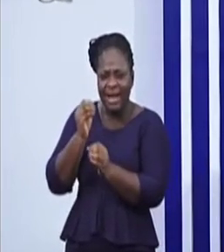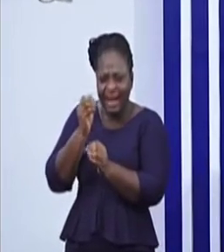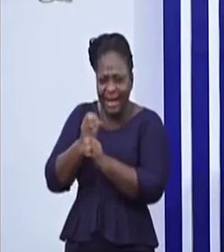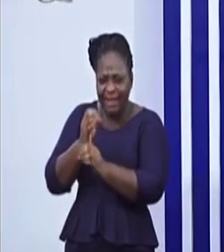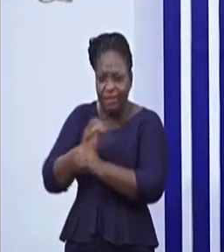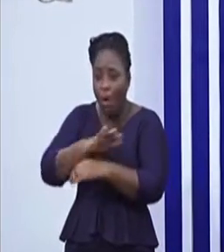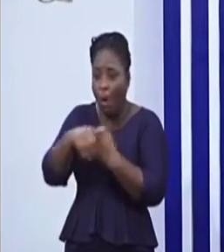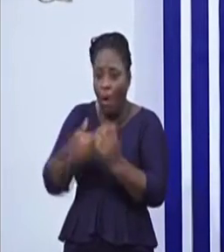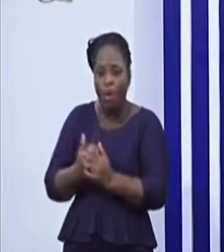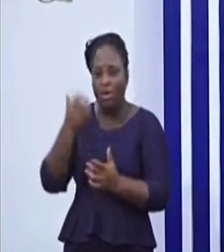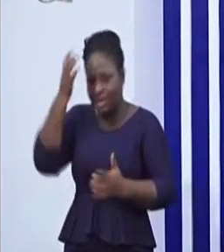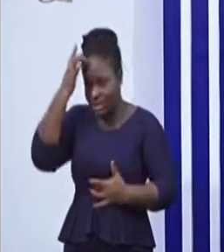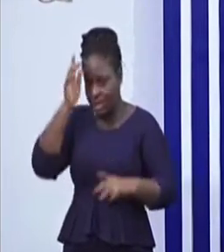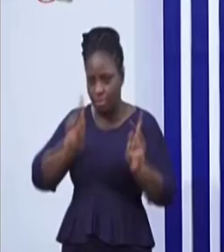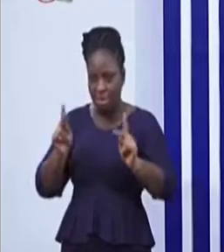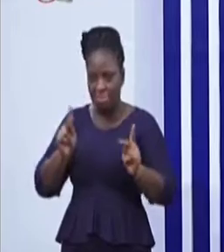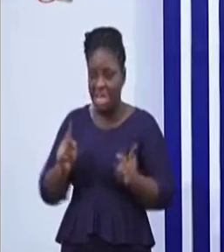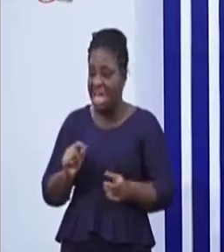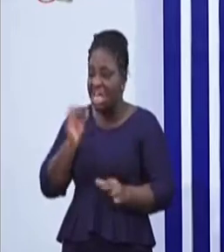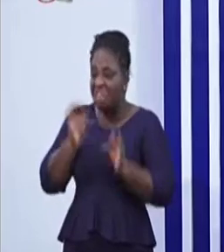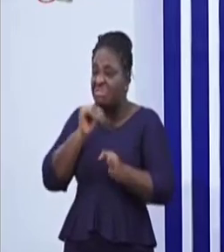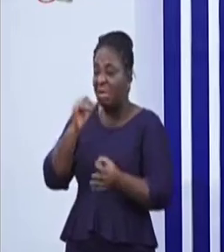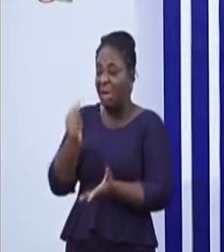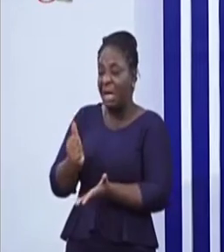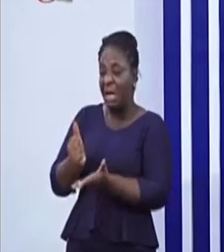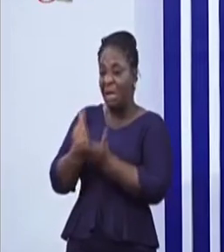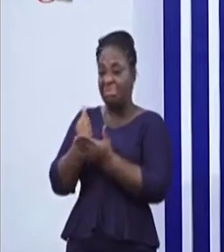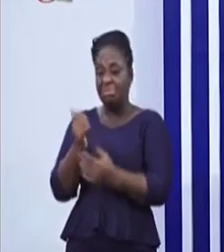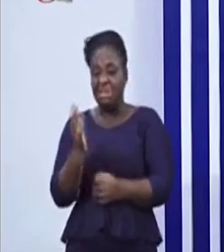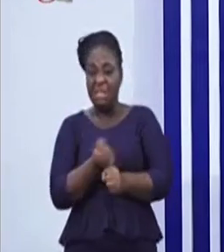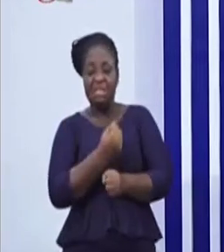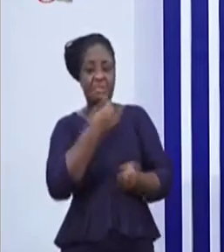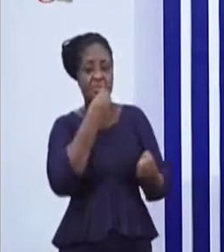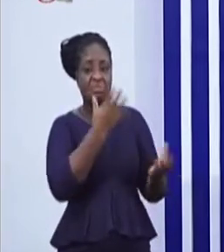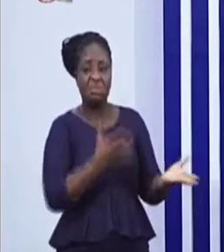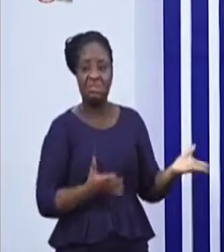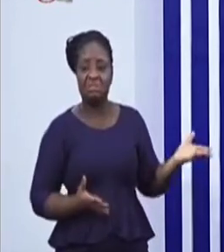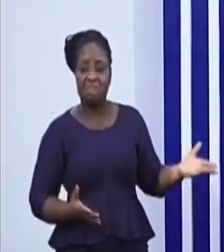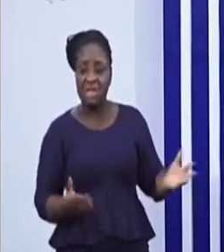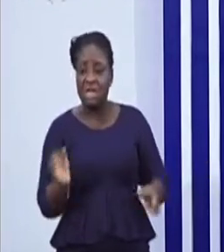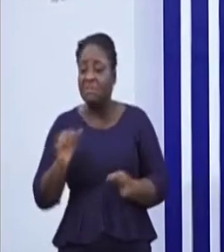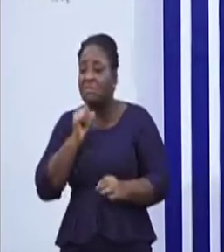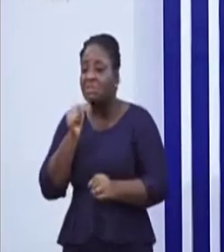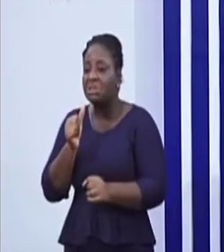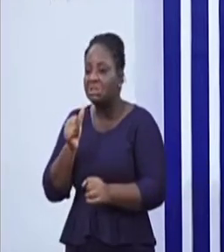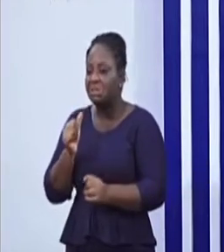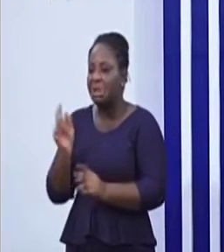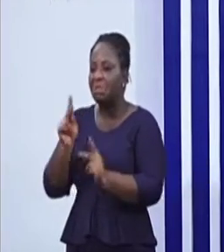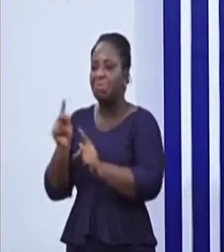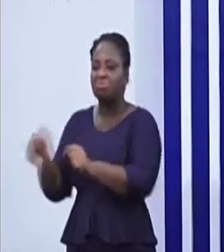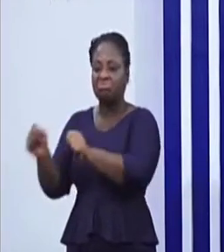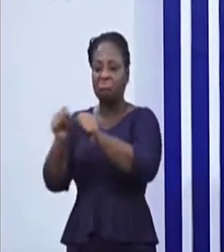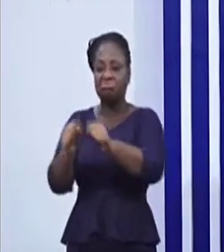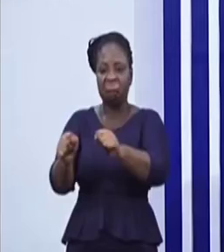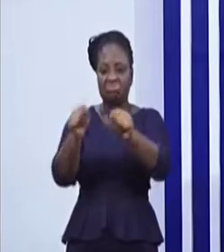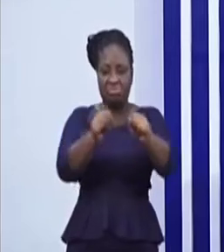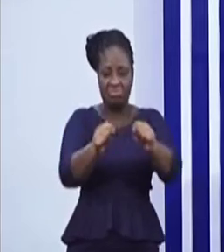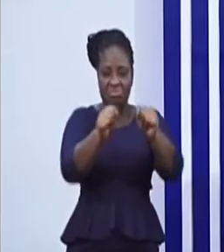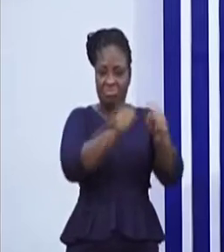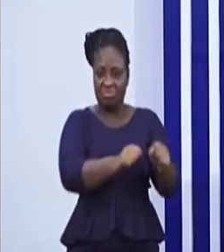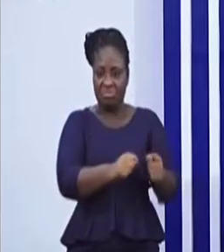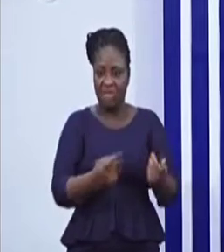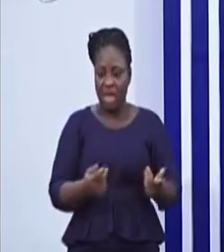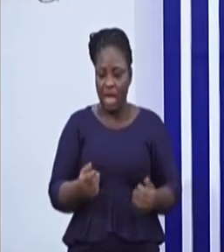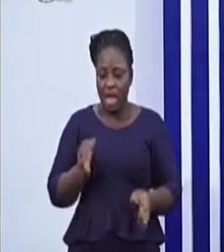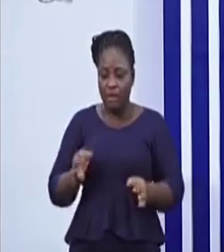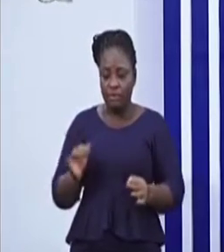them get the necessary information so that they take the necessary precautions, they are likely to be the source of transmission. For example, if you have to